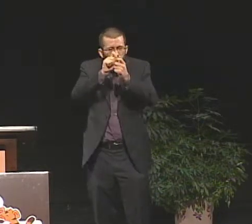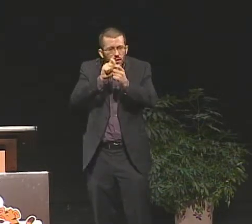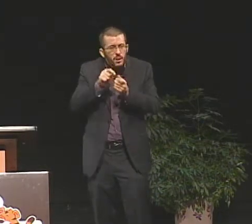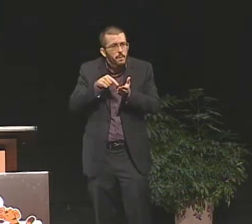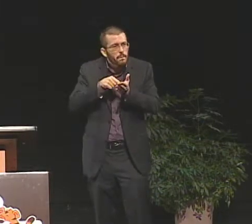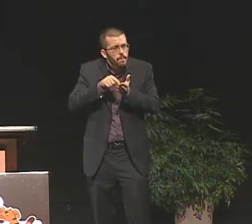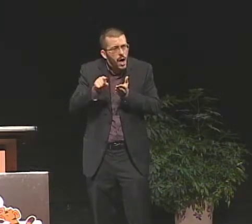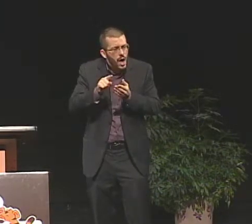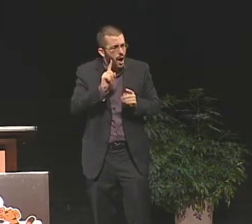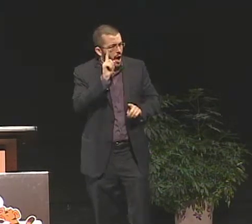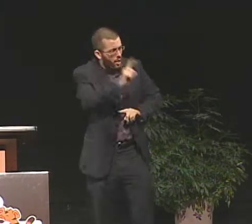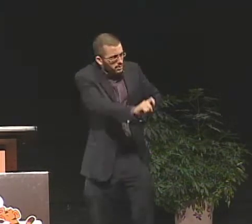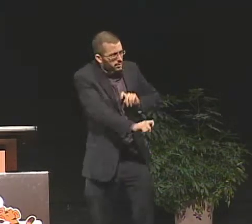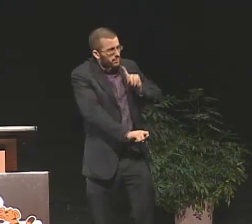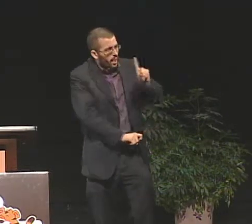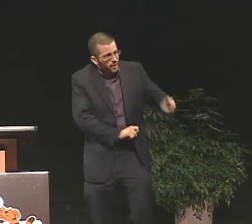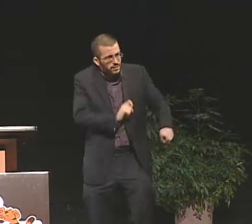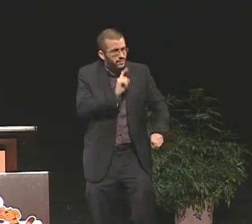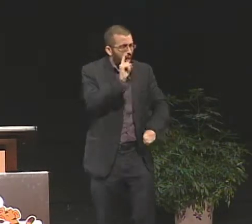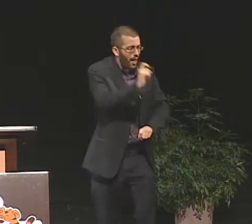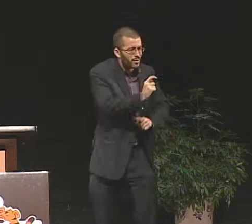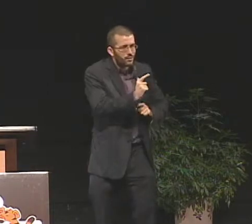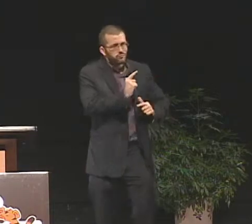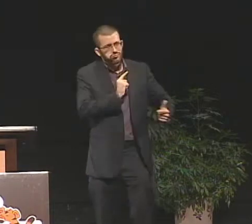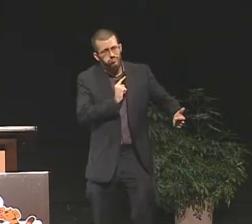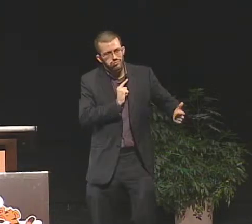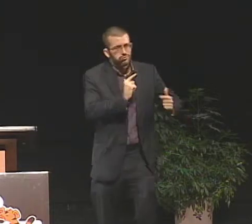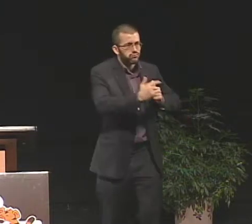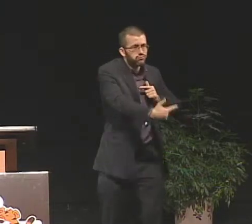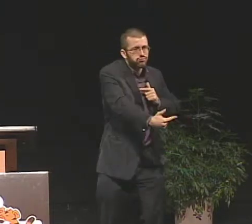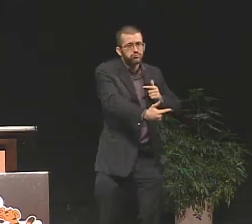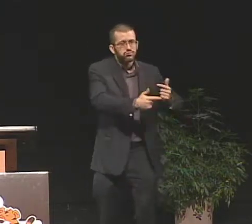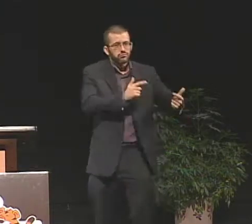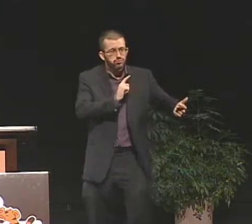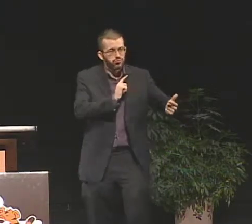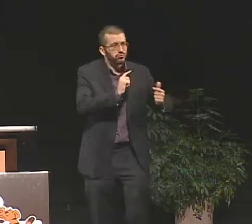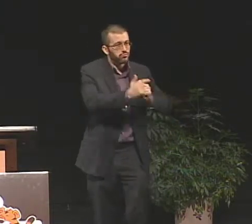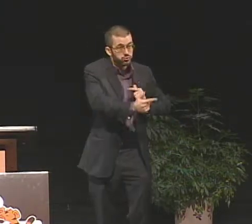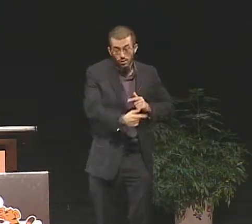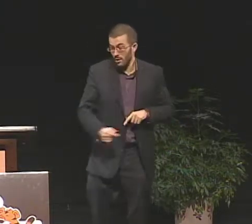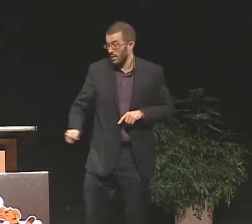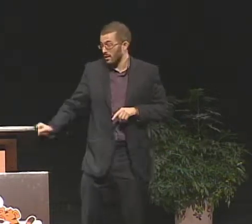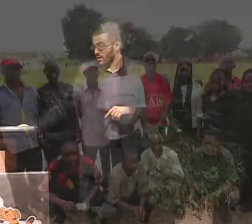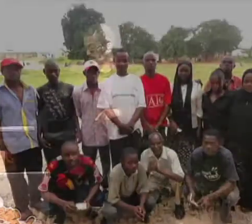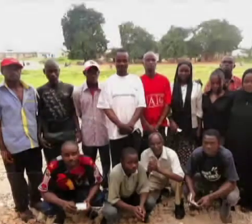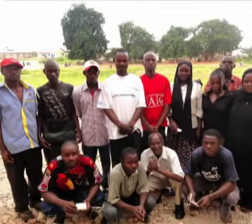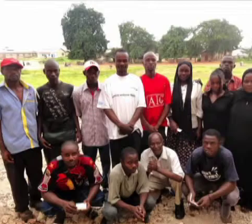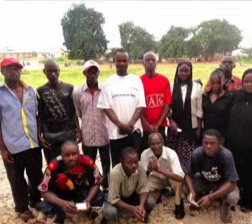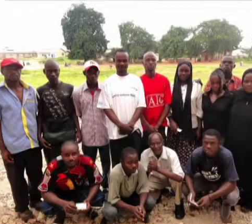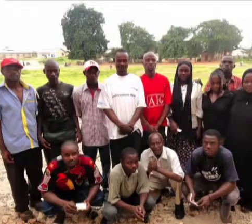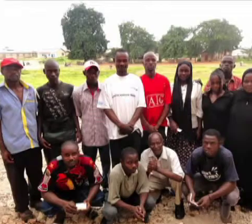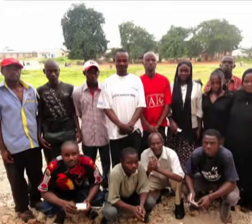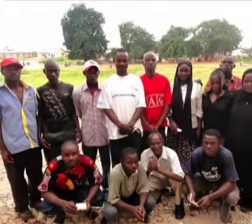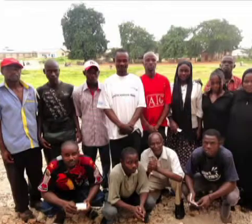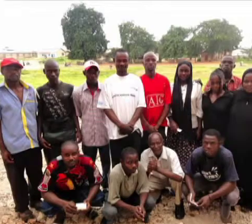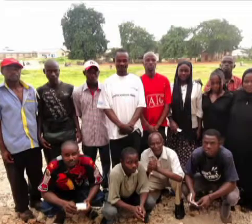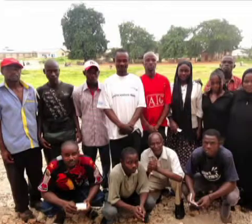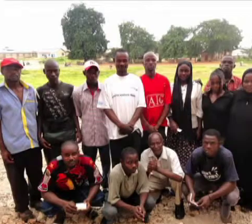further, what's the purpose behind getting $10,000? So we had a very interactive discussion to find out what his needs